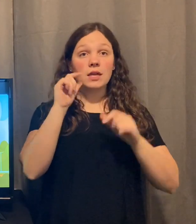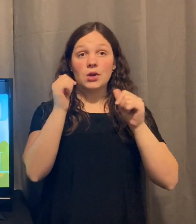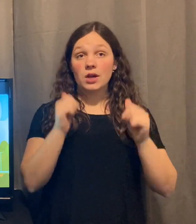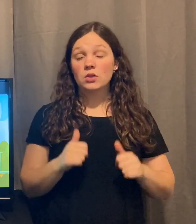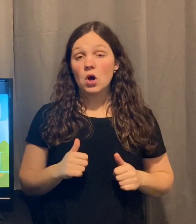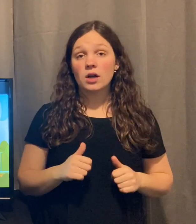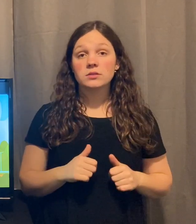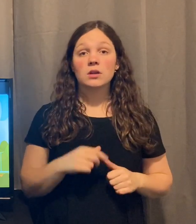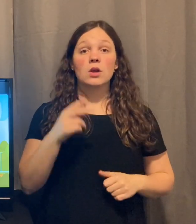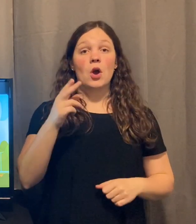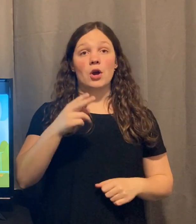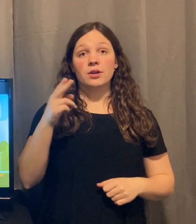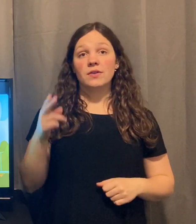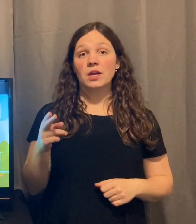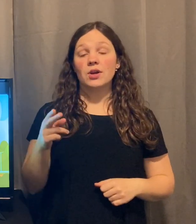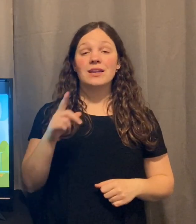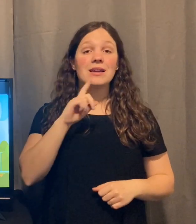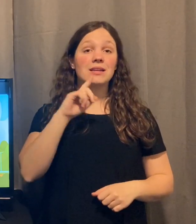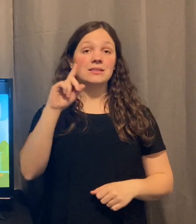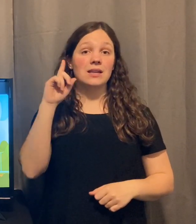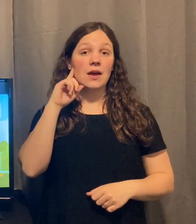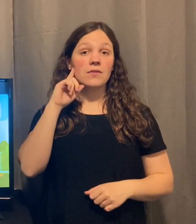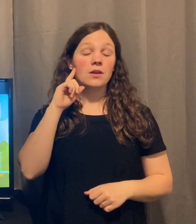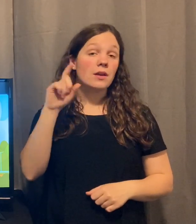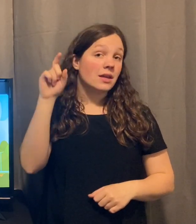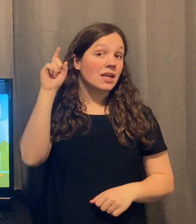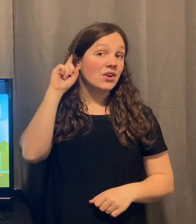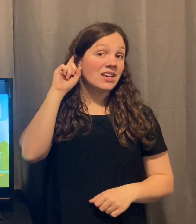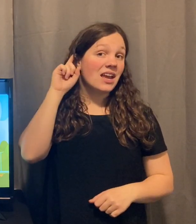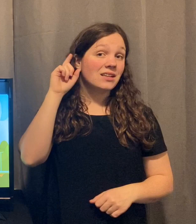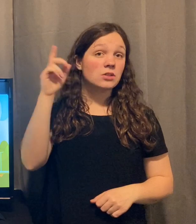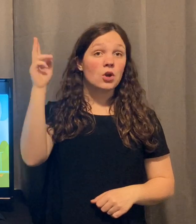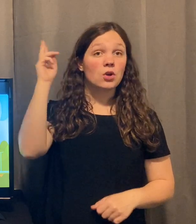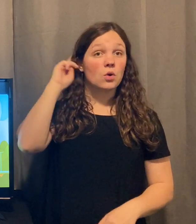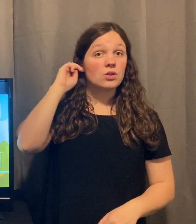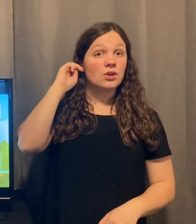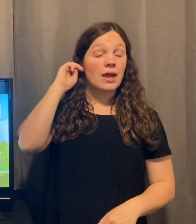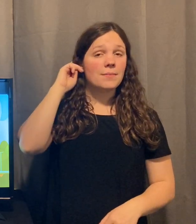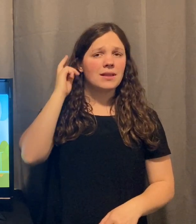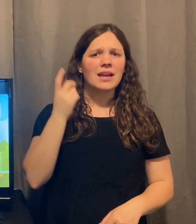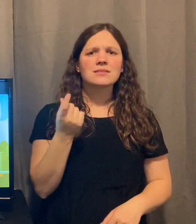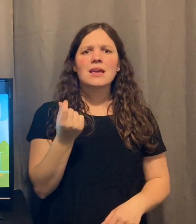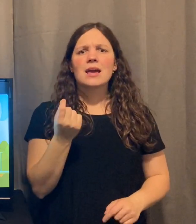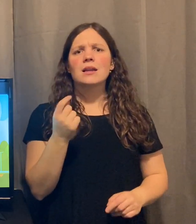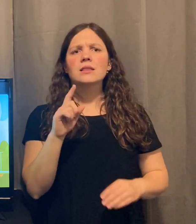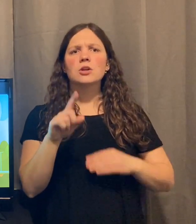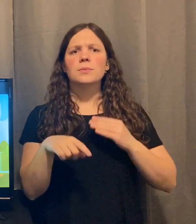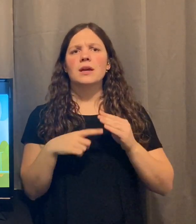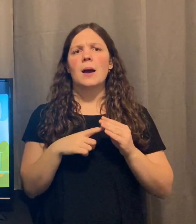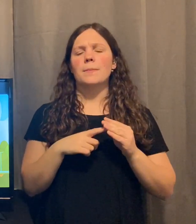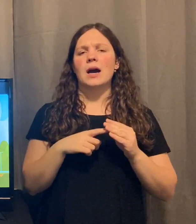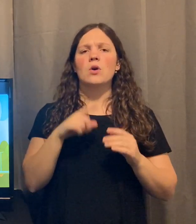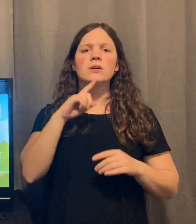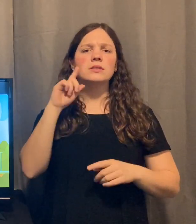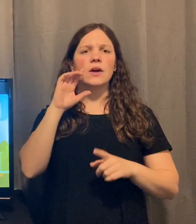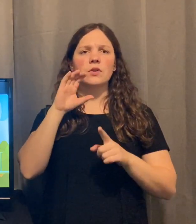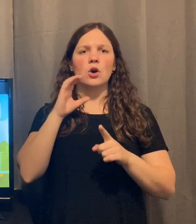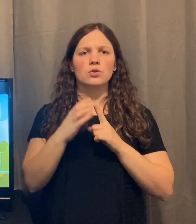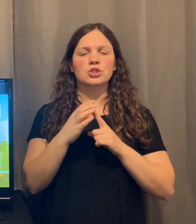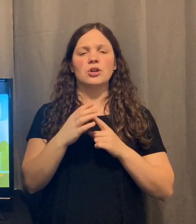hearing loss, hard of hearing, deaf, hearing aids, cochlear implant, and a little bit about deaf culture